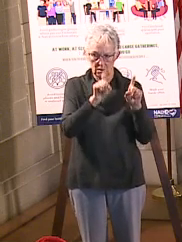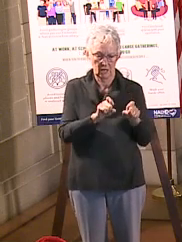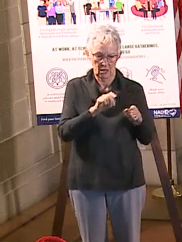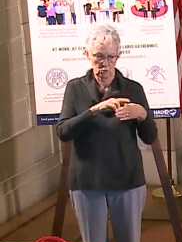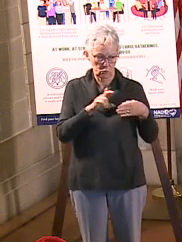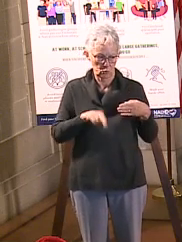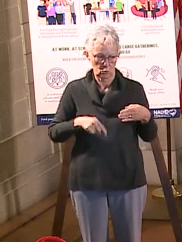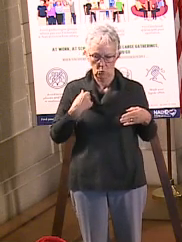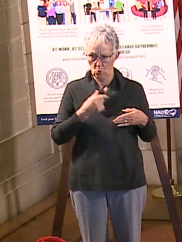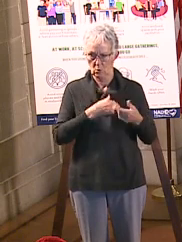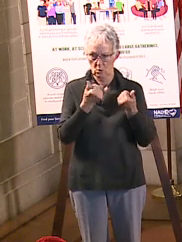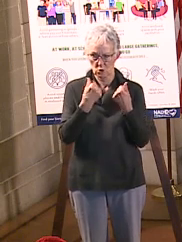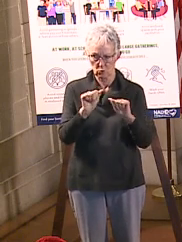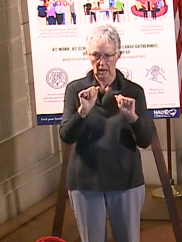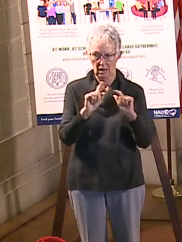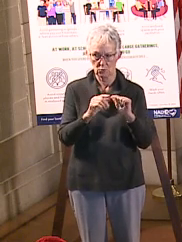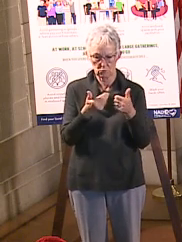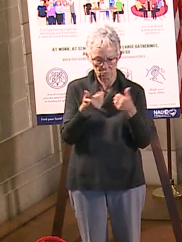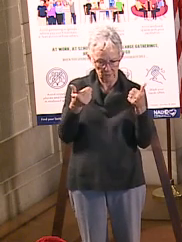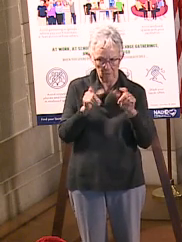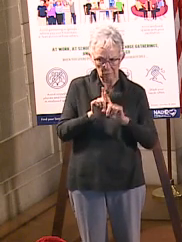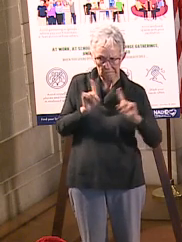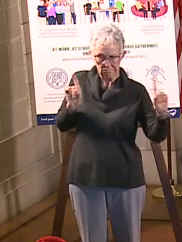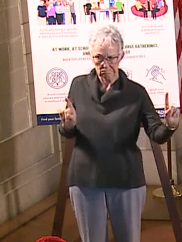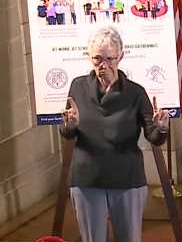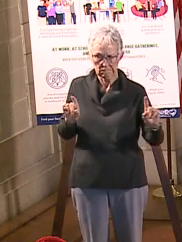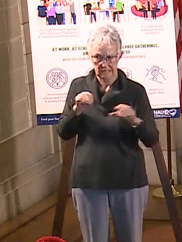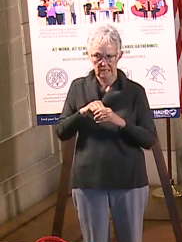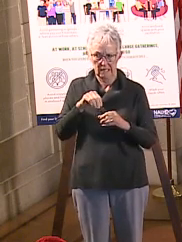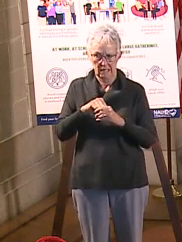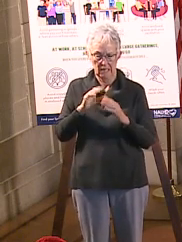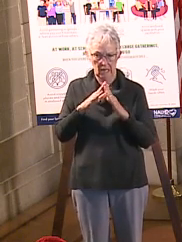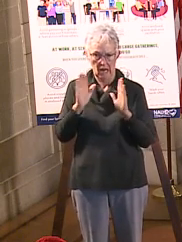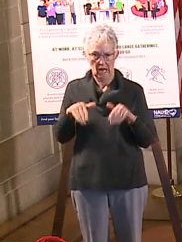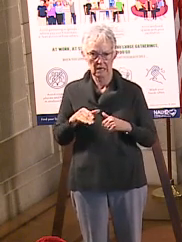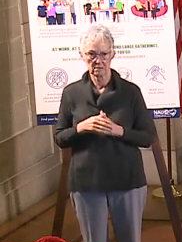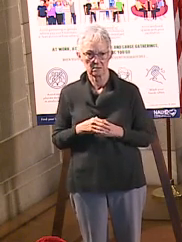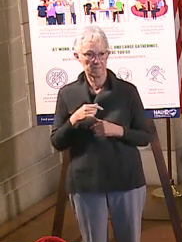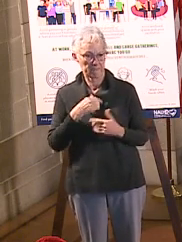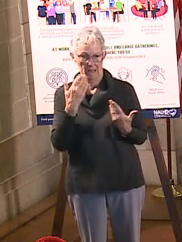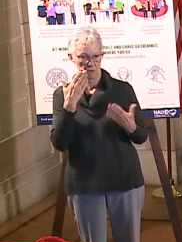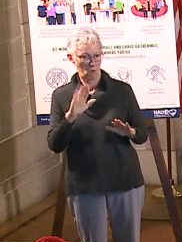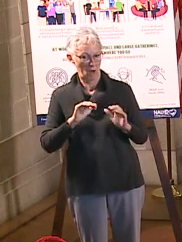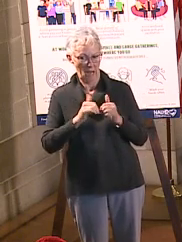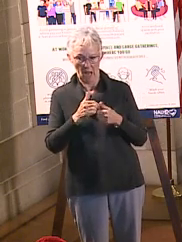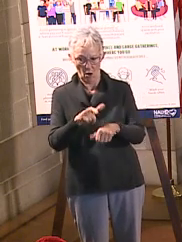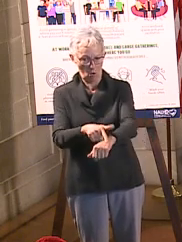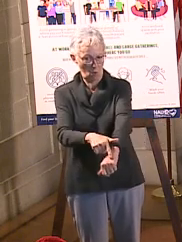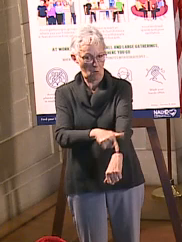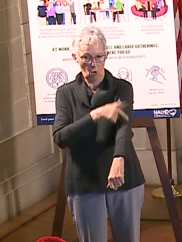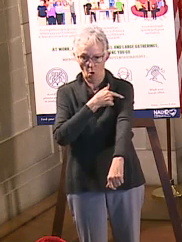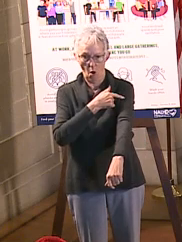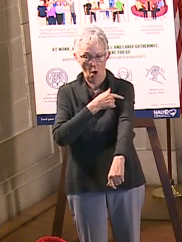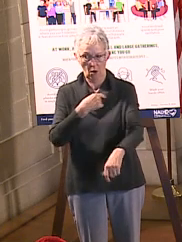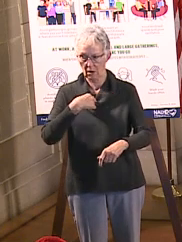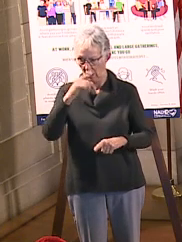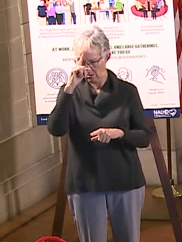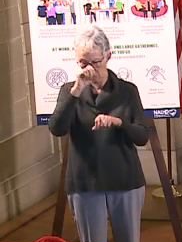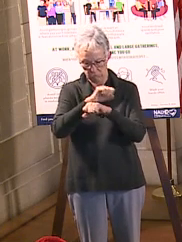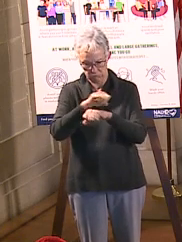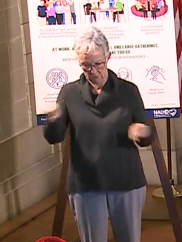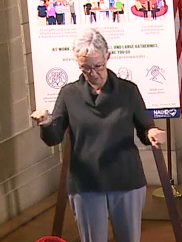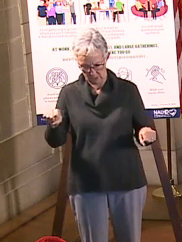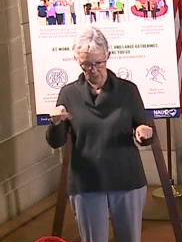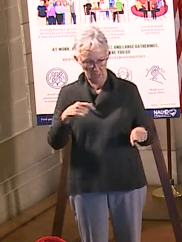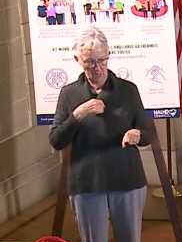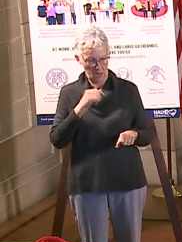as far apart in the house as we could. But I don't know how long I was out for, but I woke up,